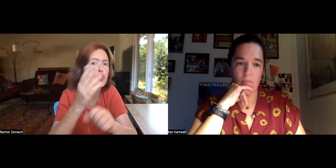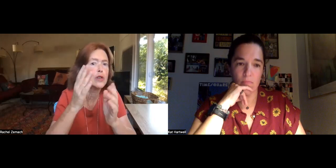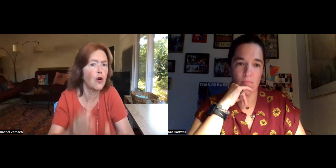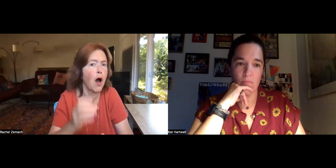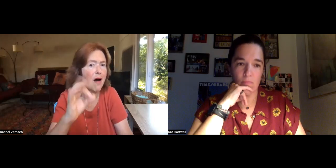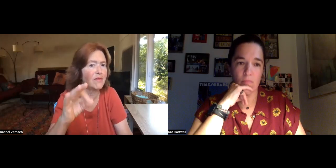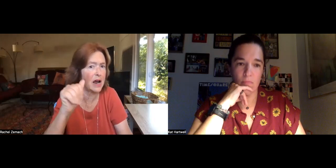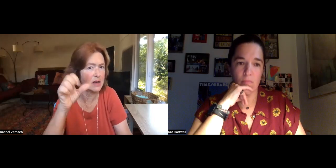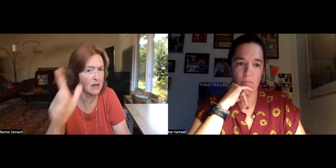would have that.